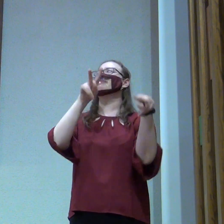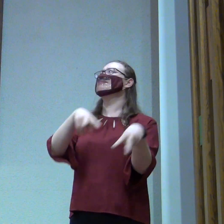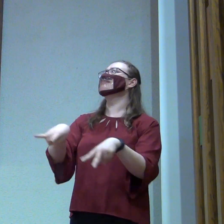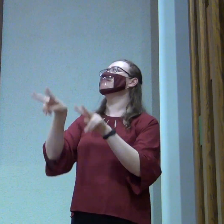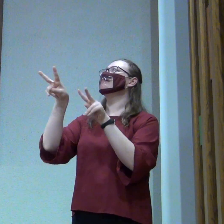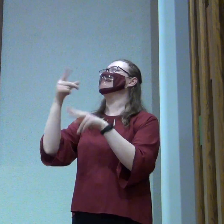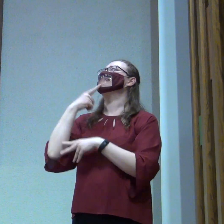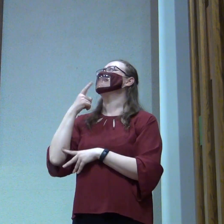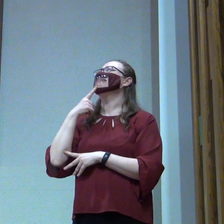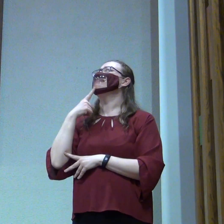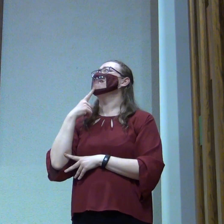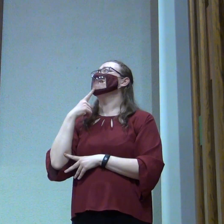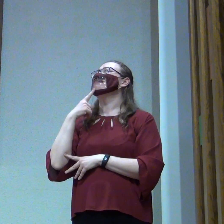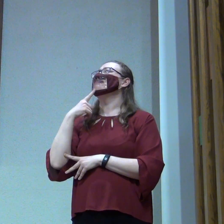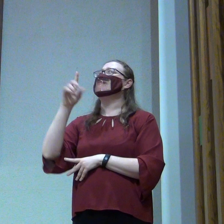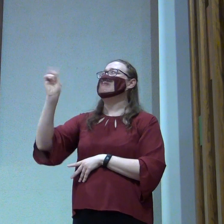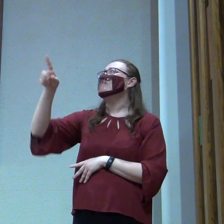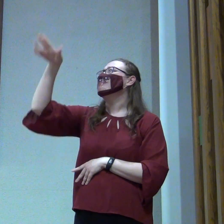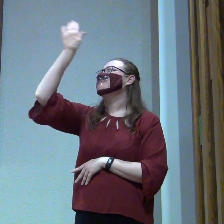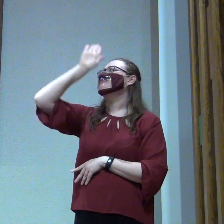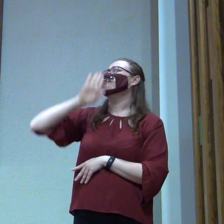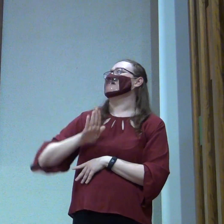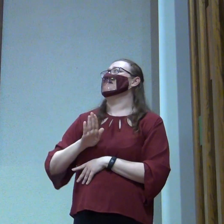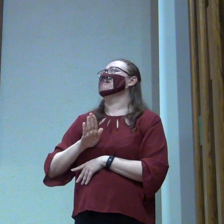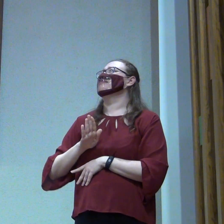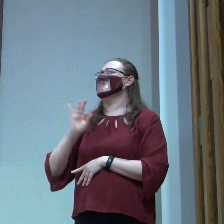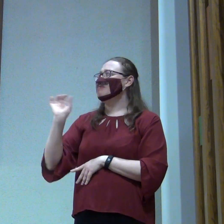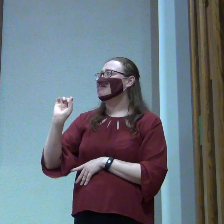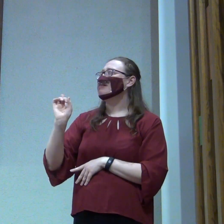had said, "Where is God?"